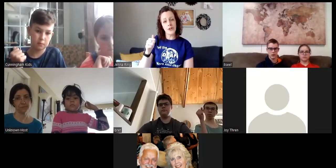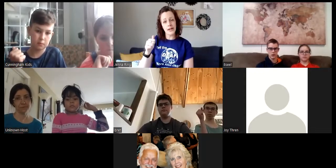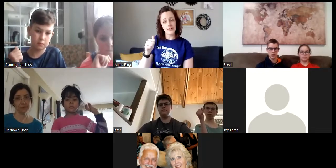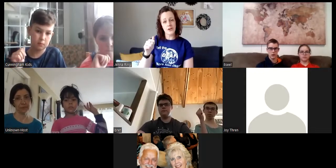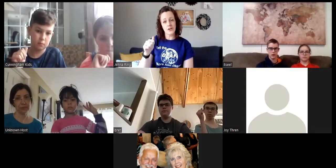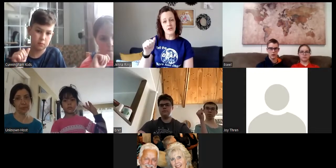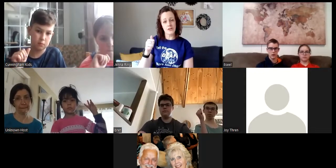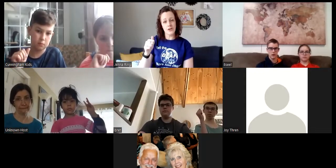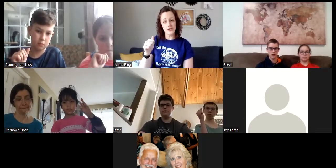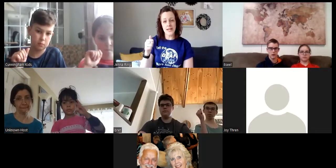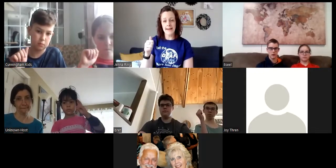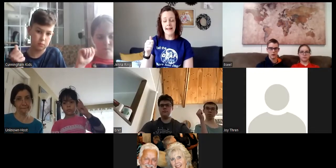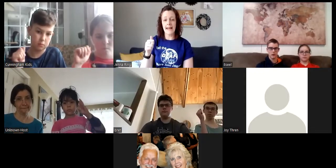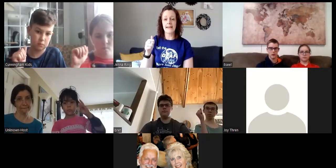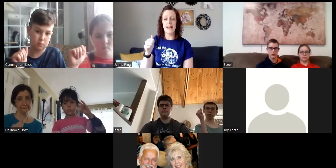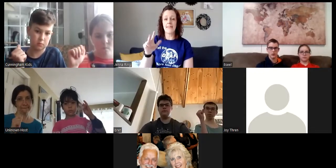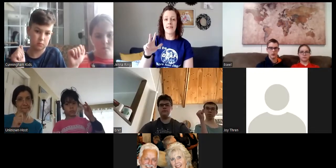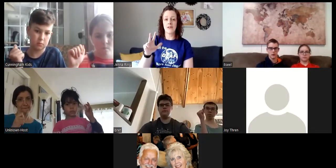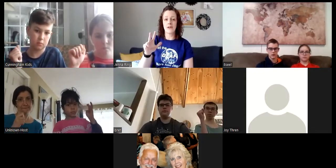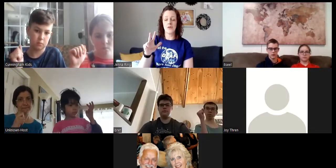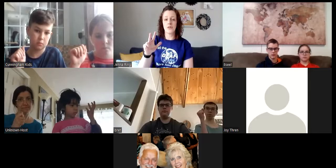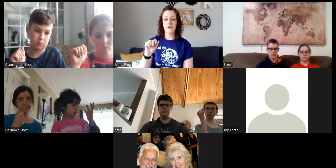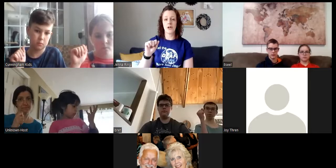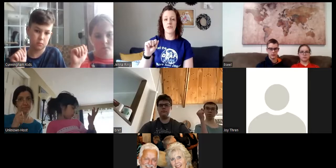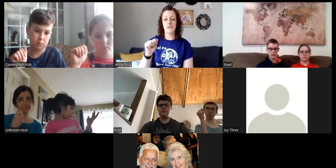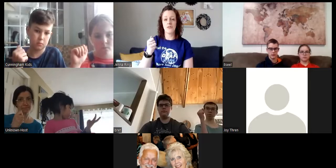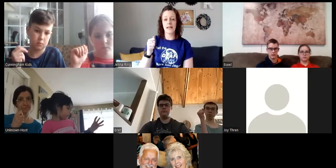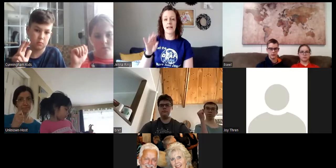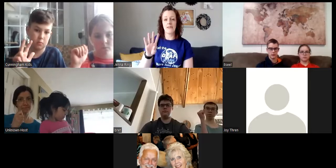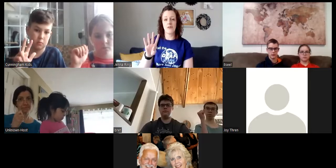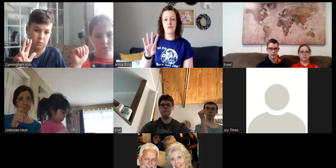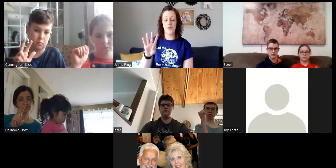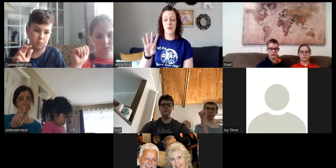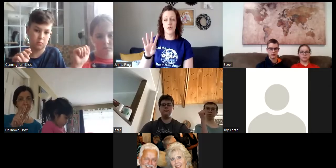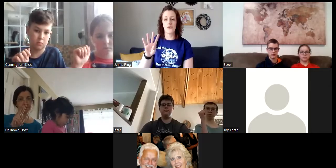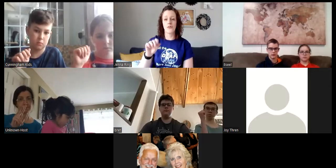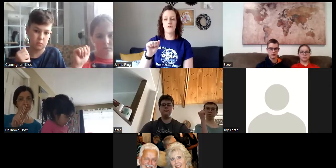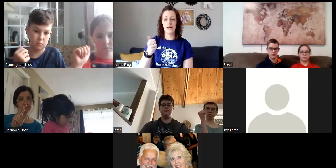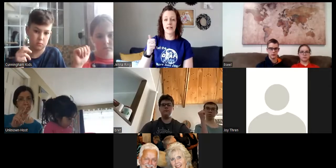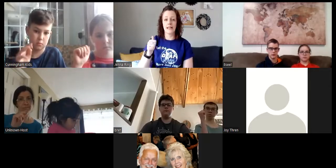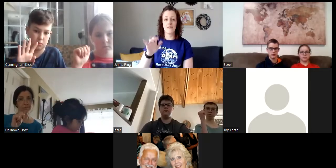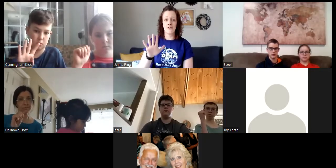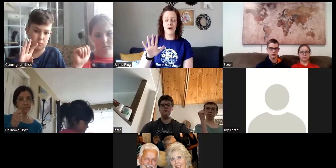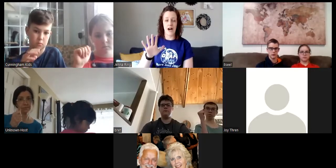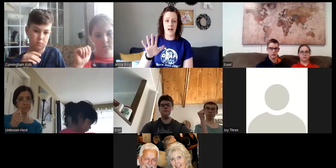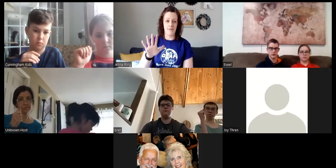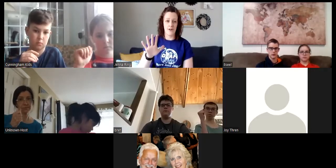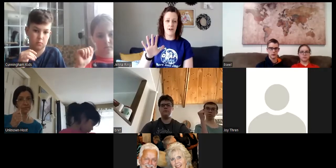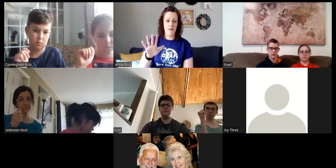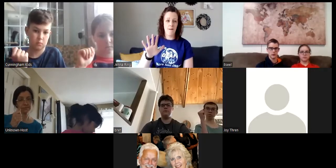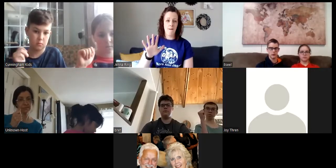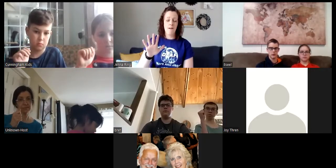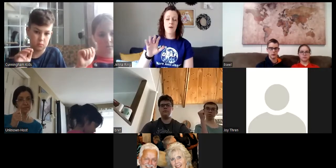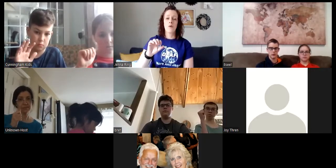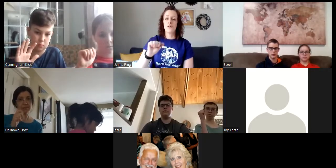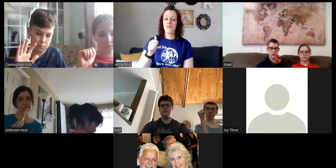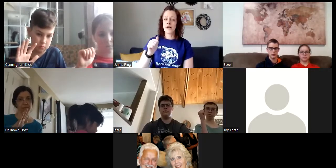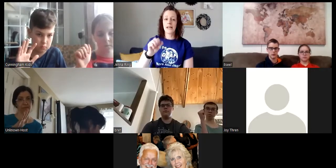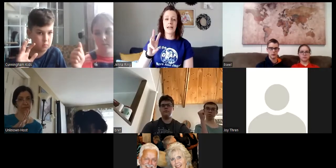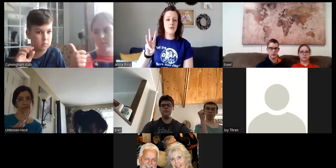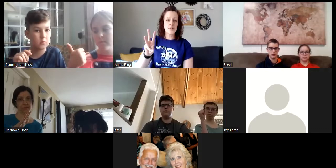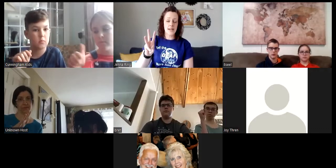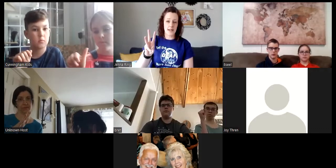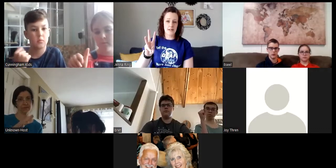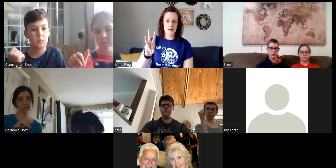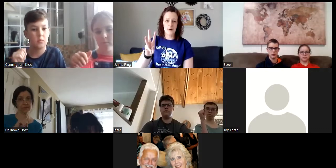they'll flick their 10 hand and then they'll give you the 3, or they'll flick it and give you 4, or they'll flick it and give you 5, or they'll